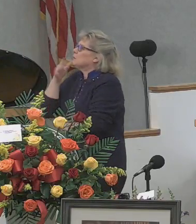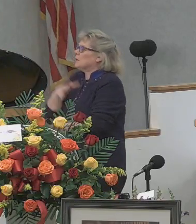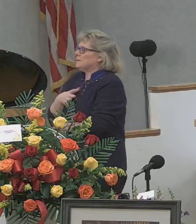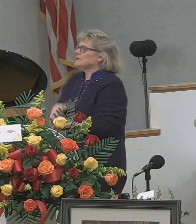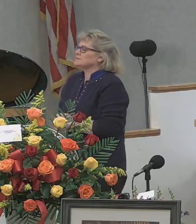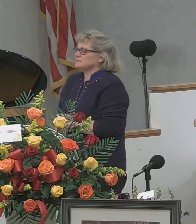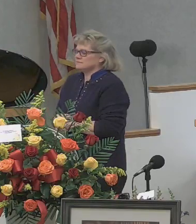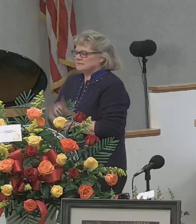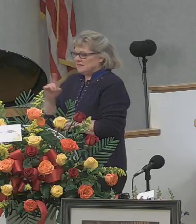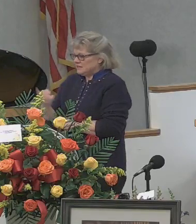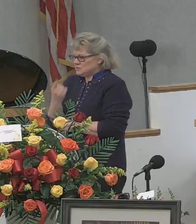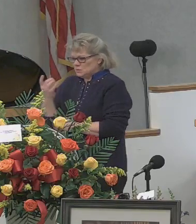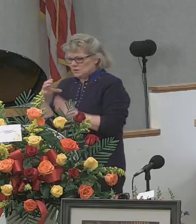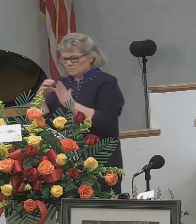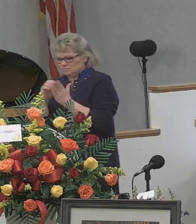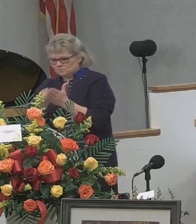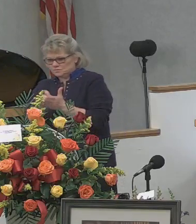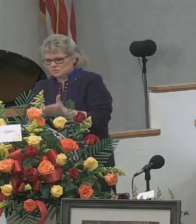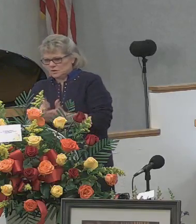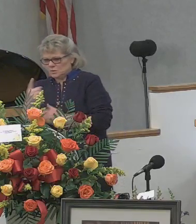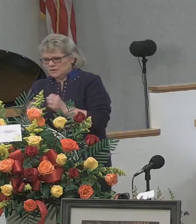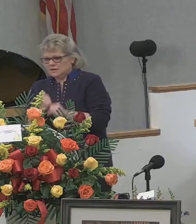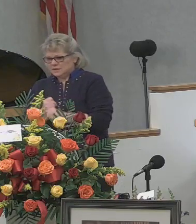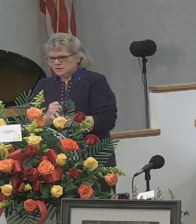That's just one entry in a whole year.